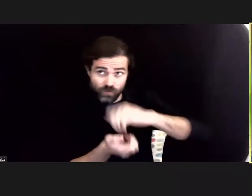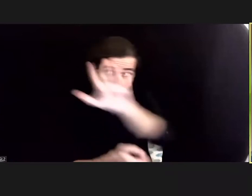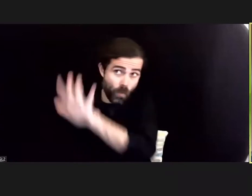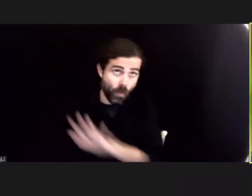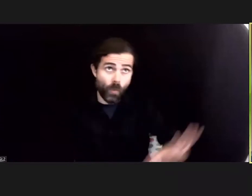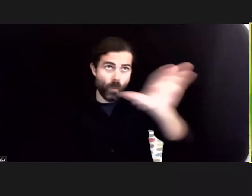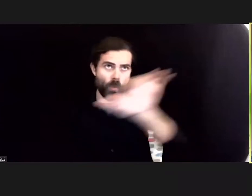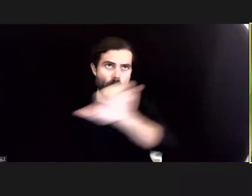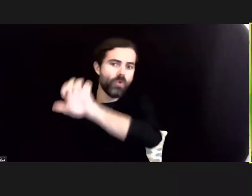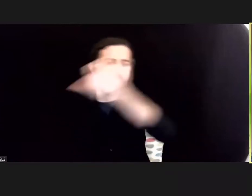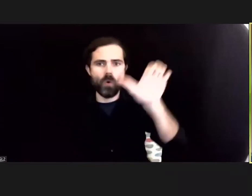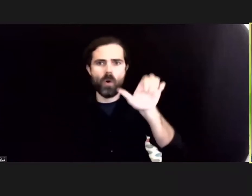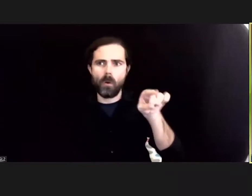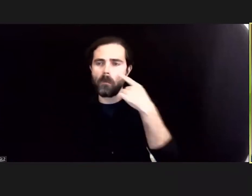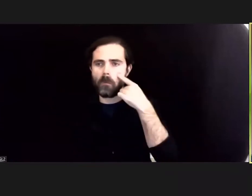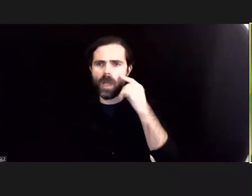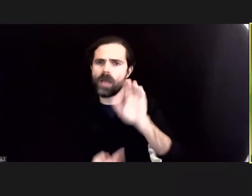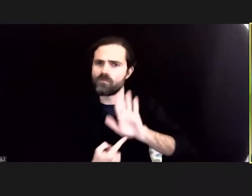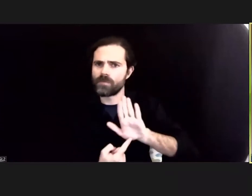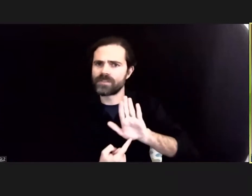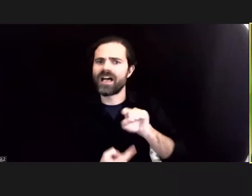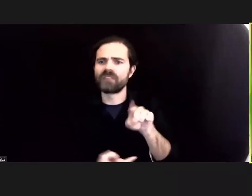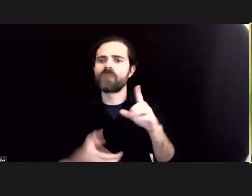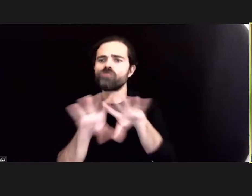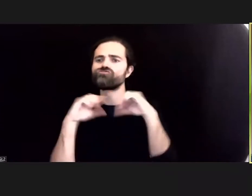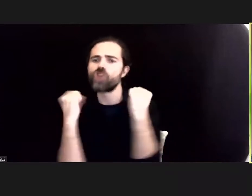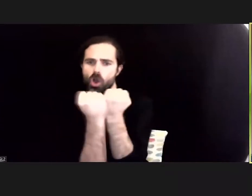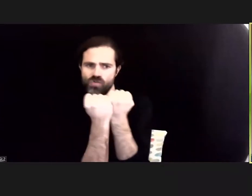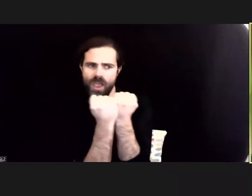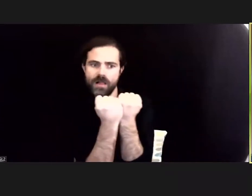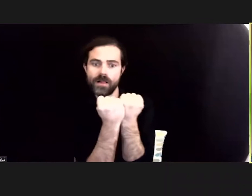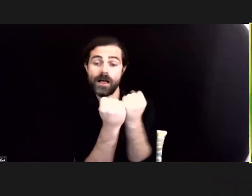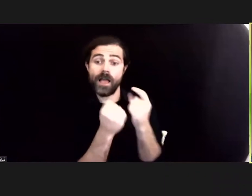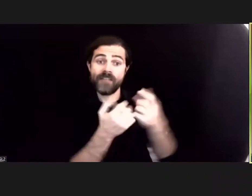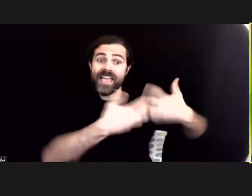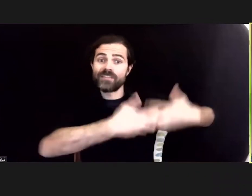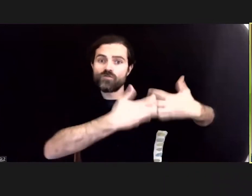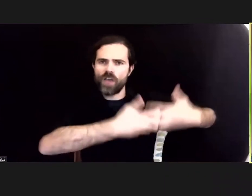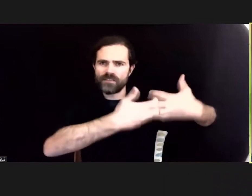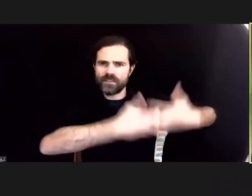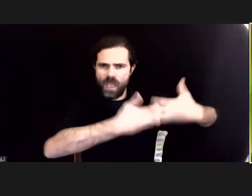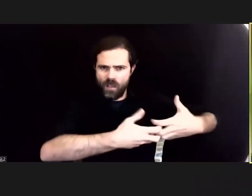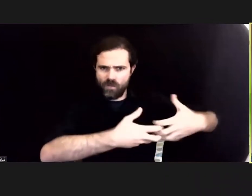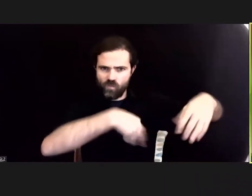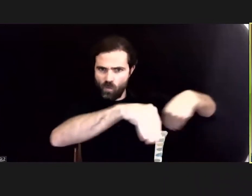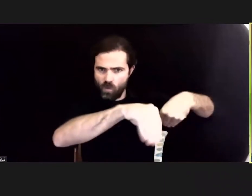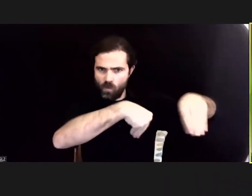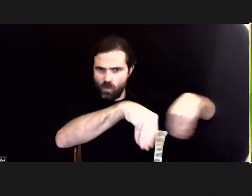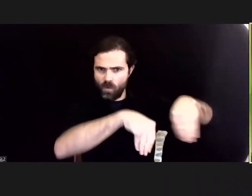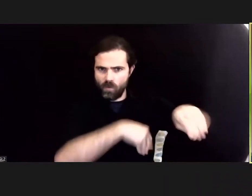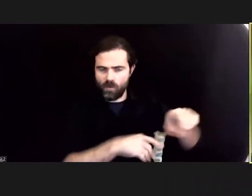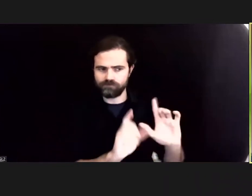industrial sector and the social sector. And this is the added value